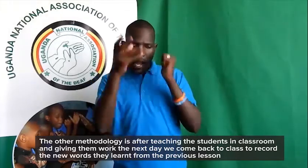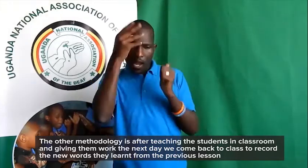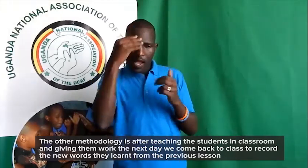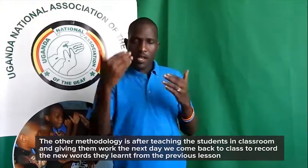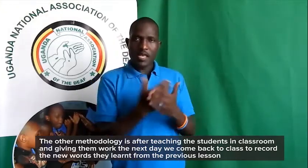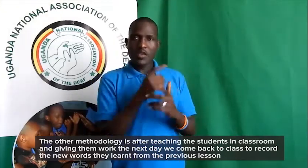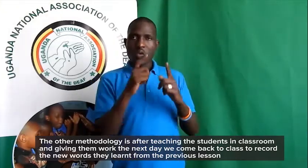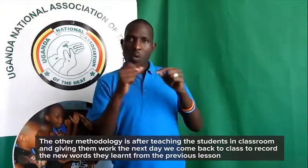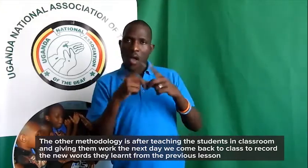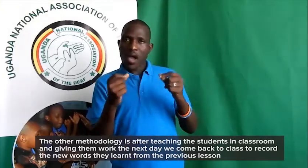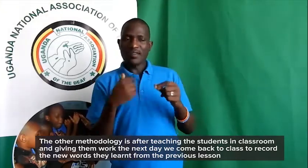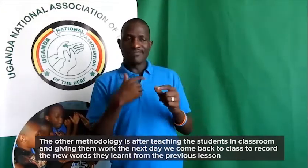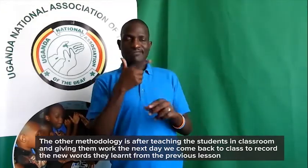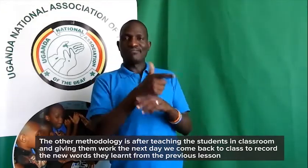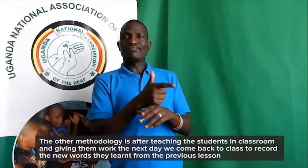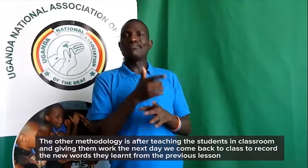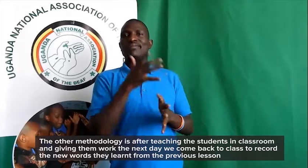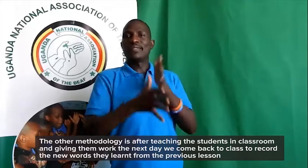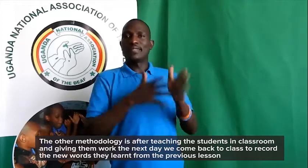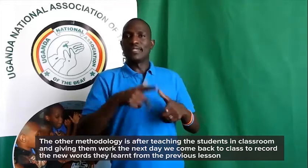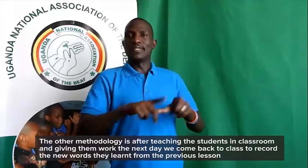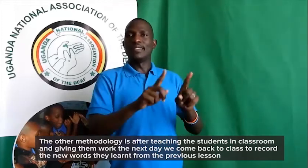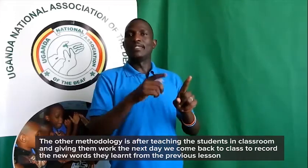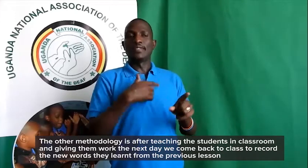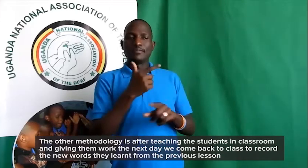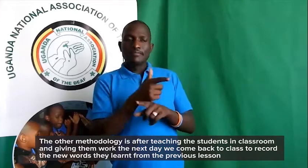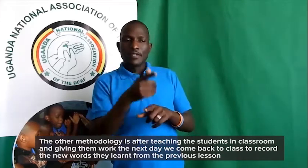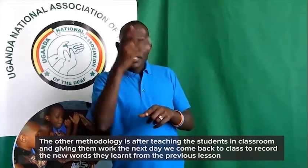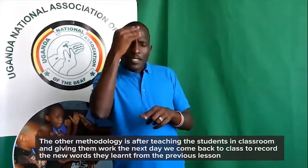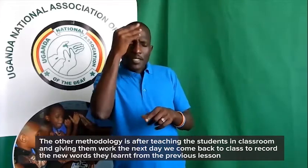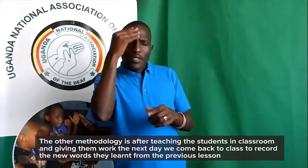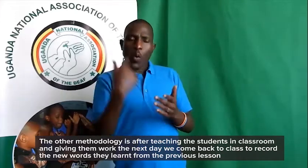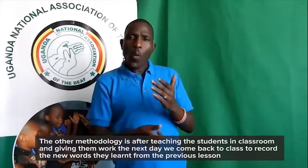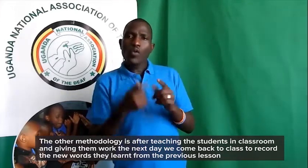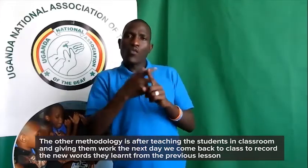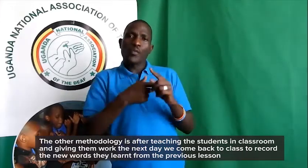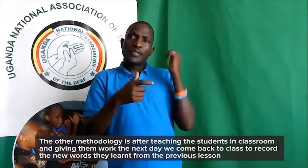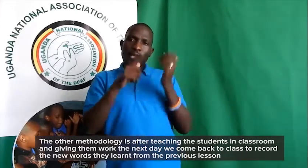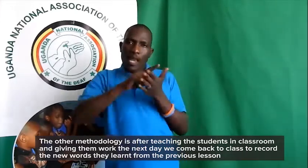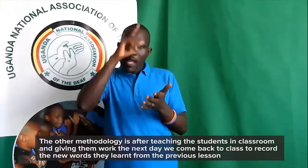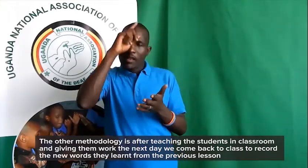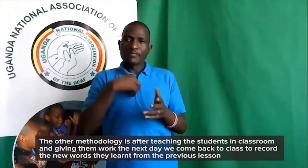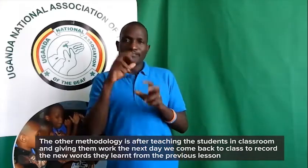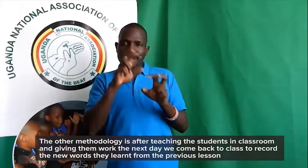day we come back to class to record the new words they learned from the previous